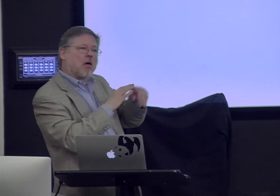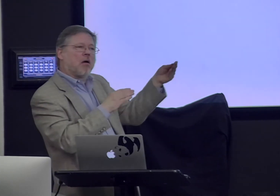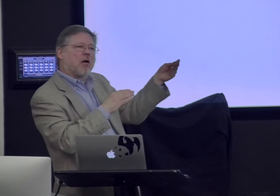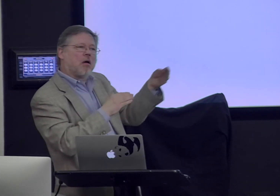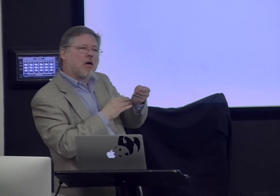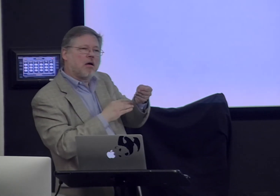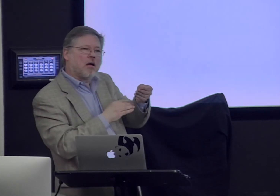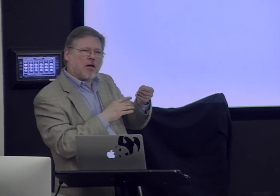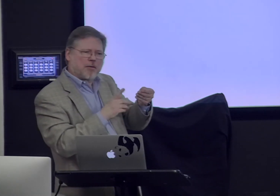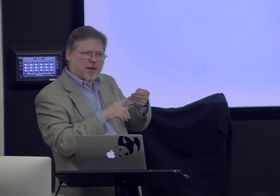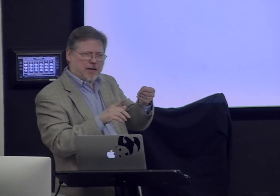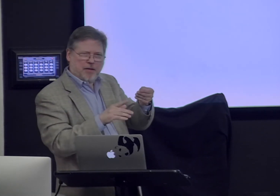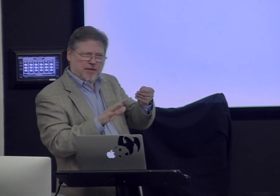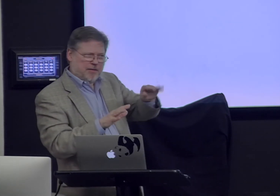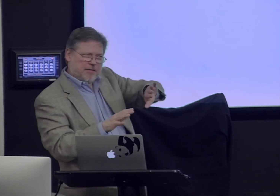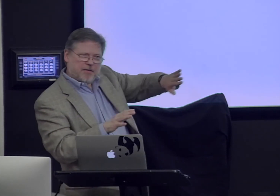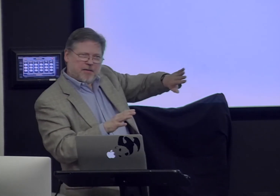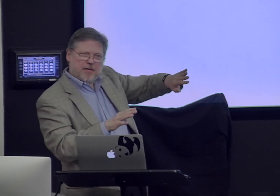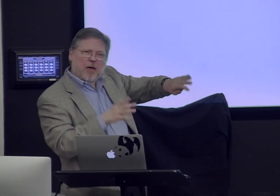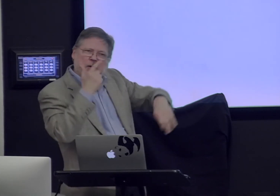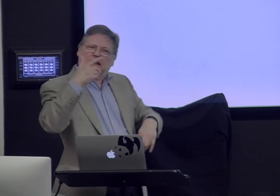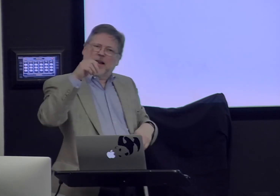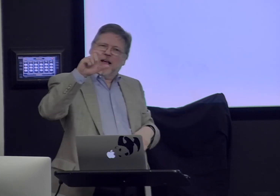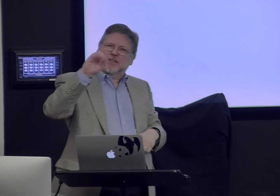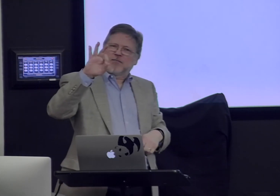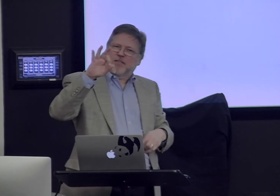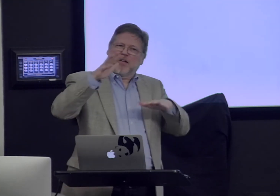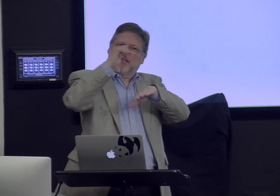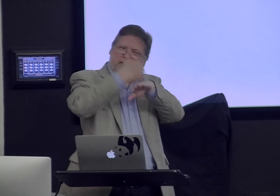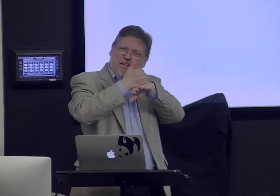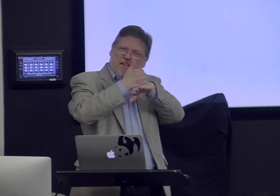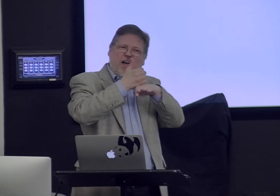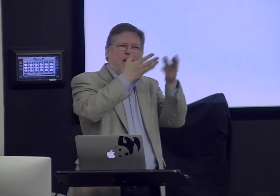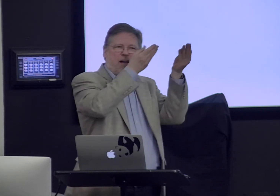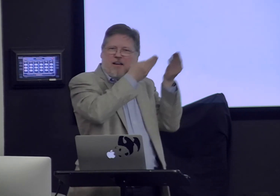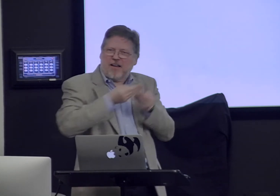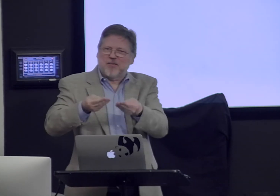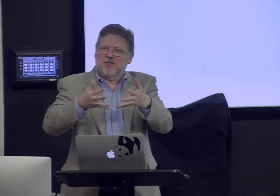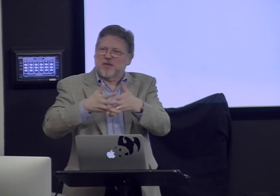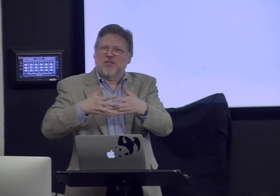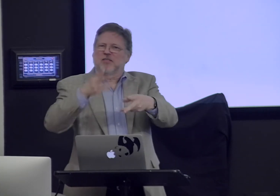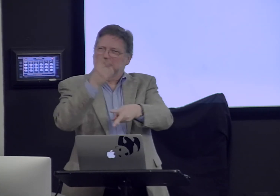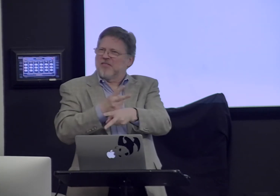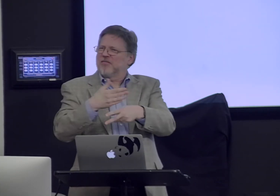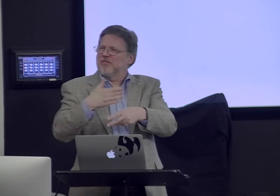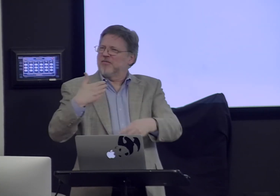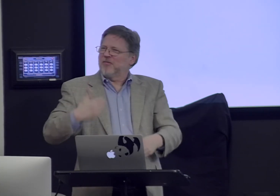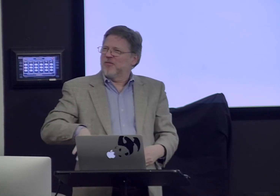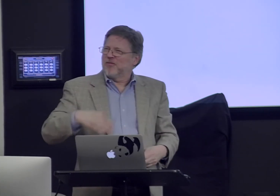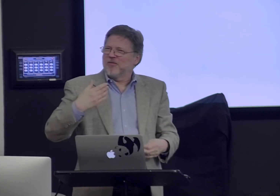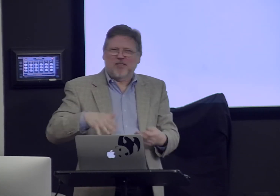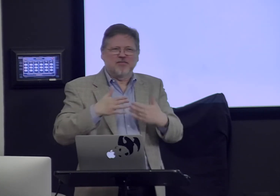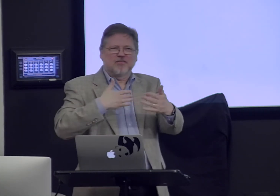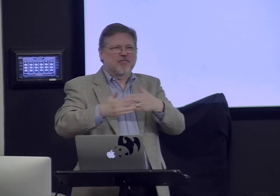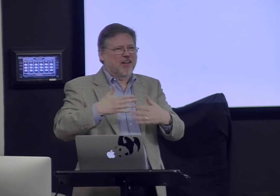own syntax. That syntax may borrow to some degree from English, but in American Sign Language we